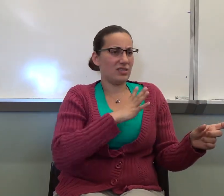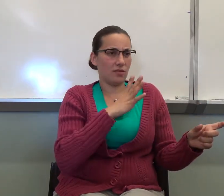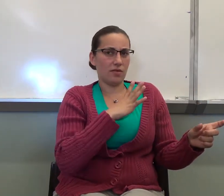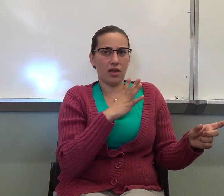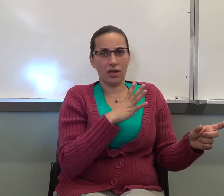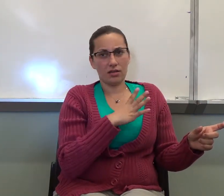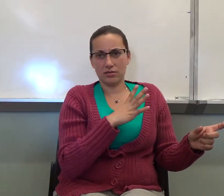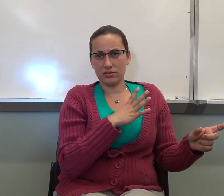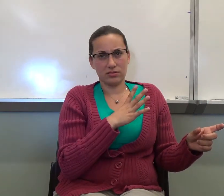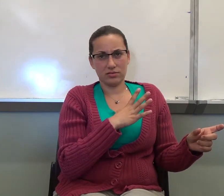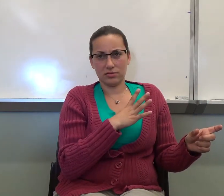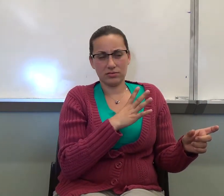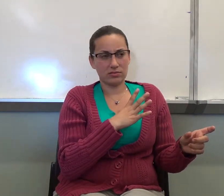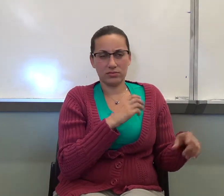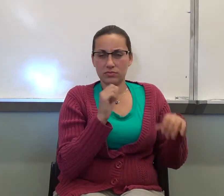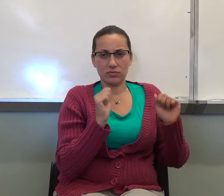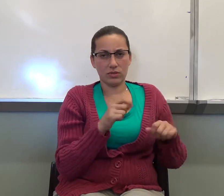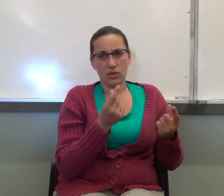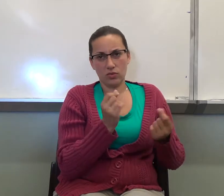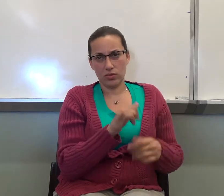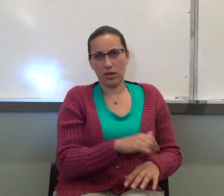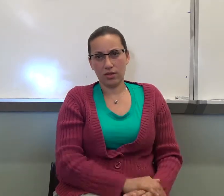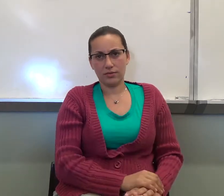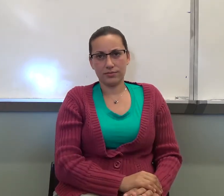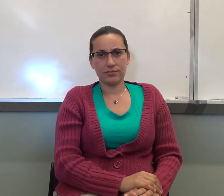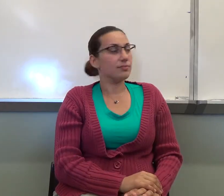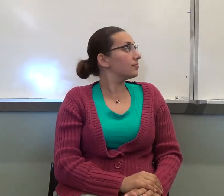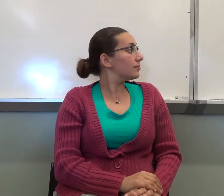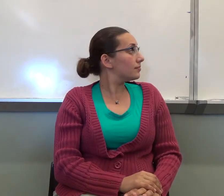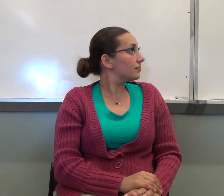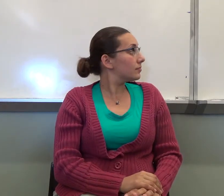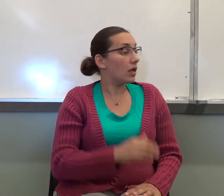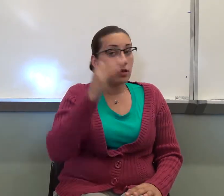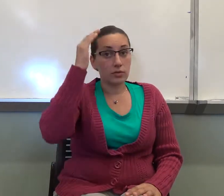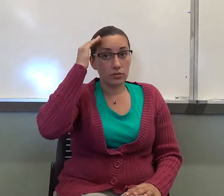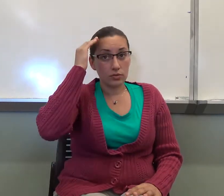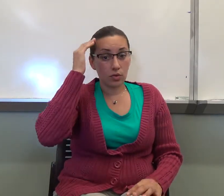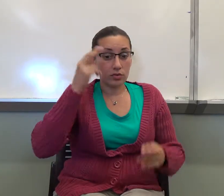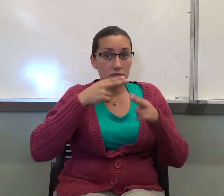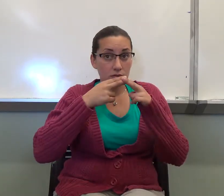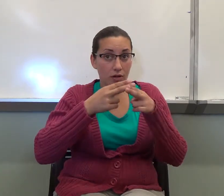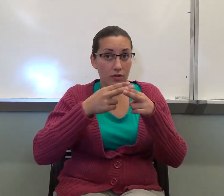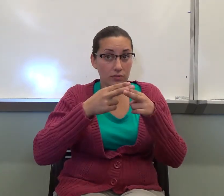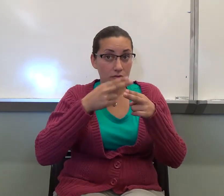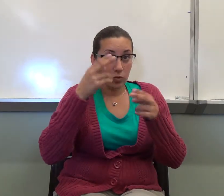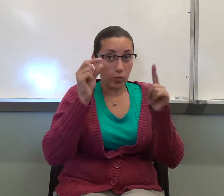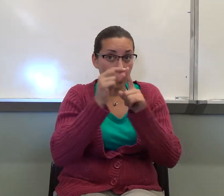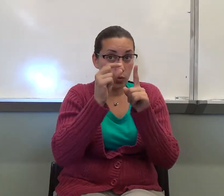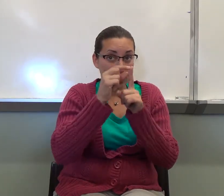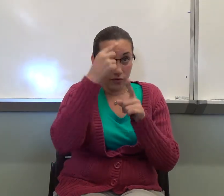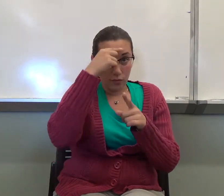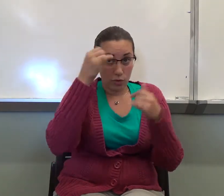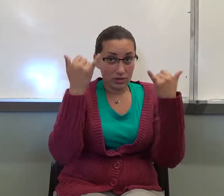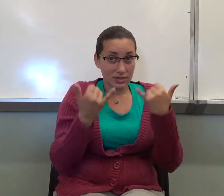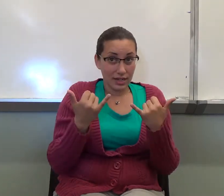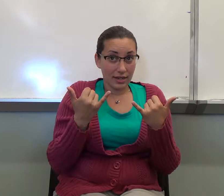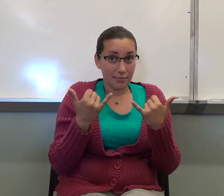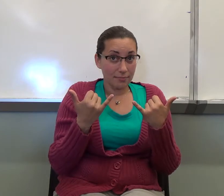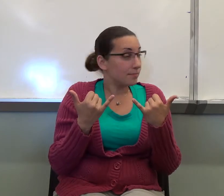perfectly okay. That's acceptable. That's known as, here it comes, the word for the day. This is what you put in your crossword,